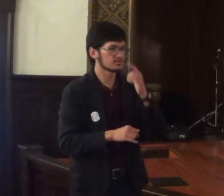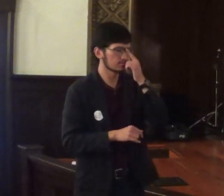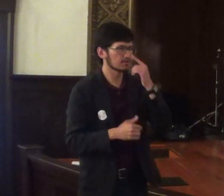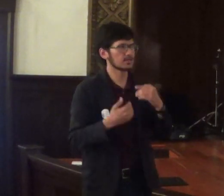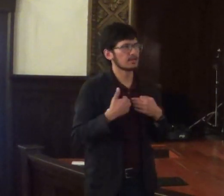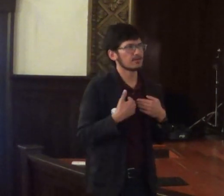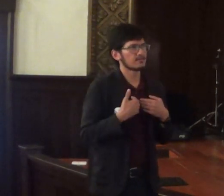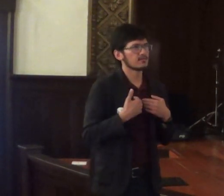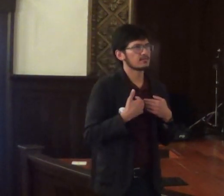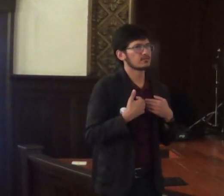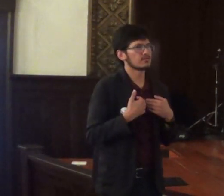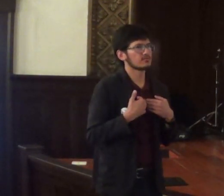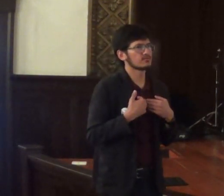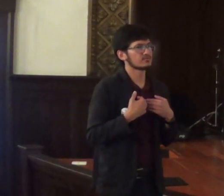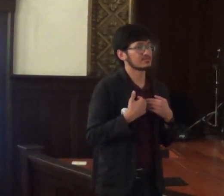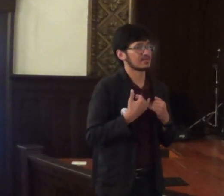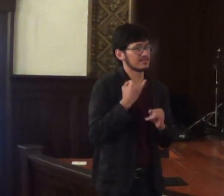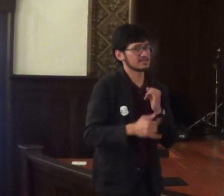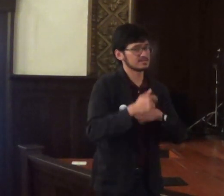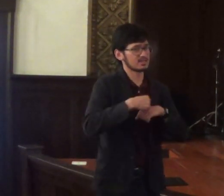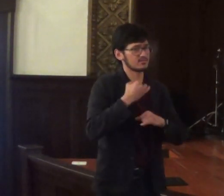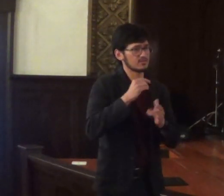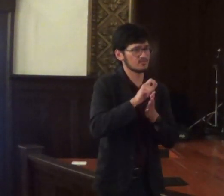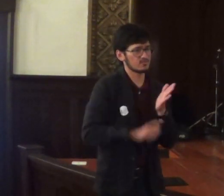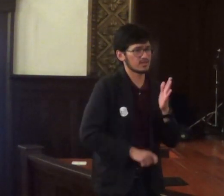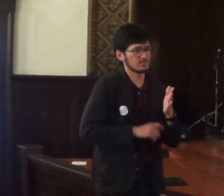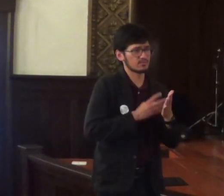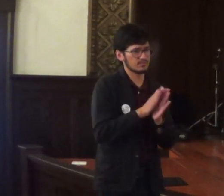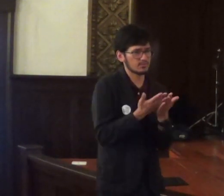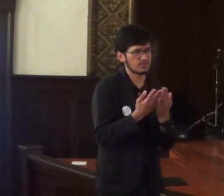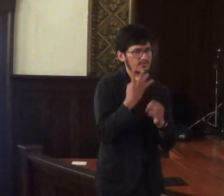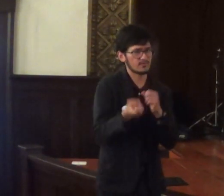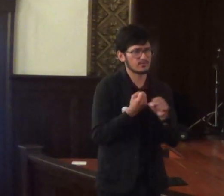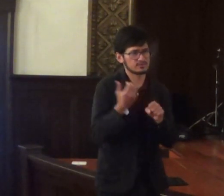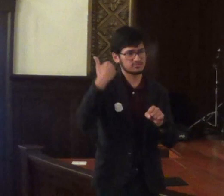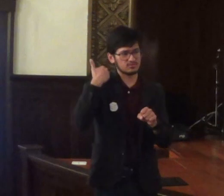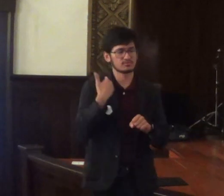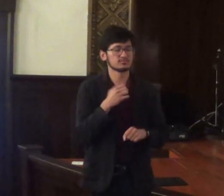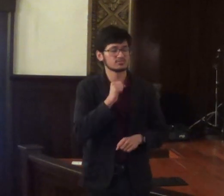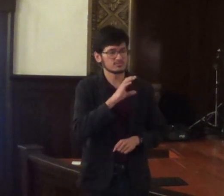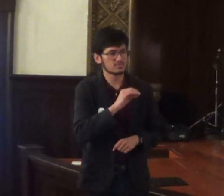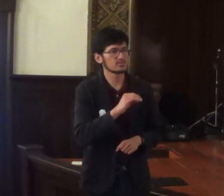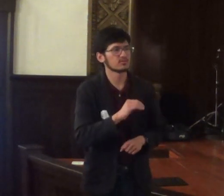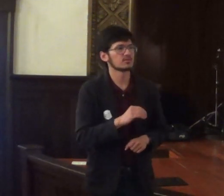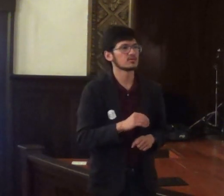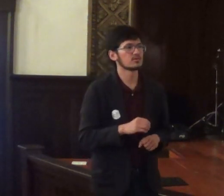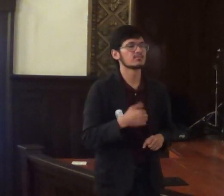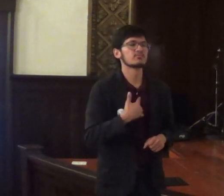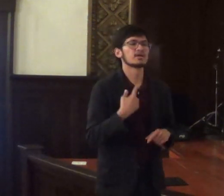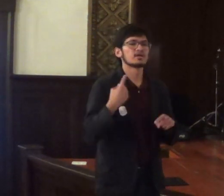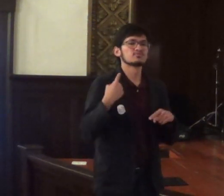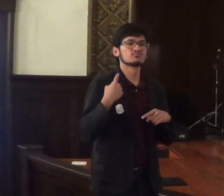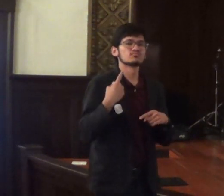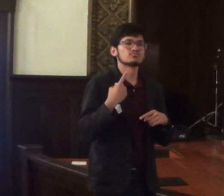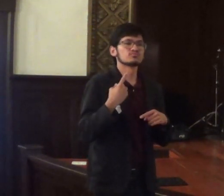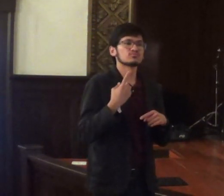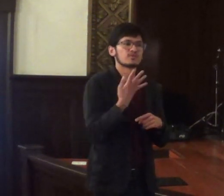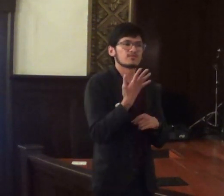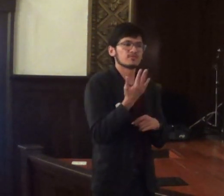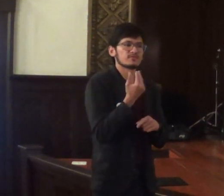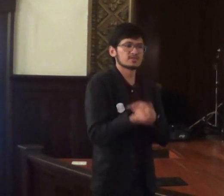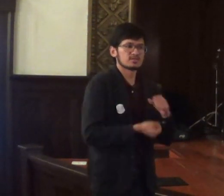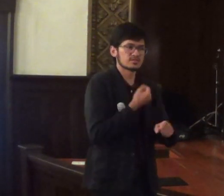I wrote four books in 4 years, NBD. But I started to realize, I wrote them when I lived in New York. I lived in New York for 15 years. I live here